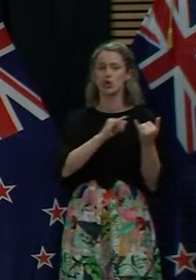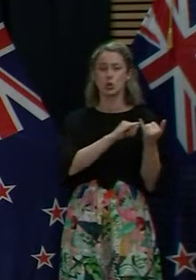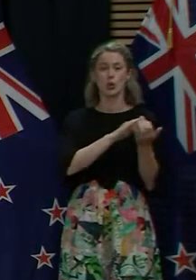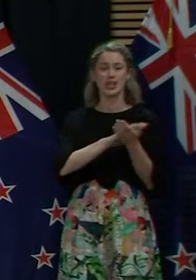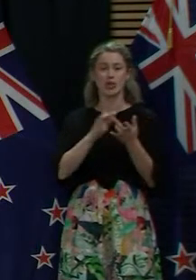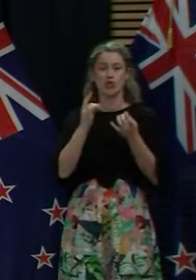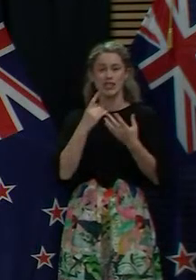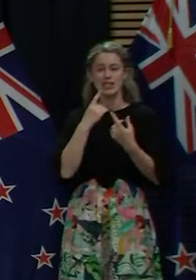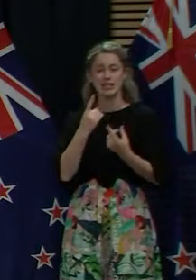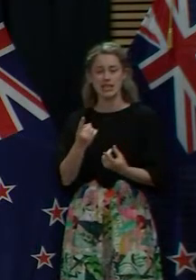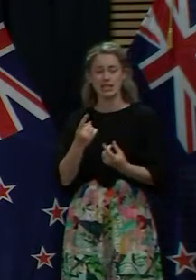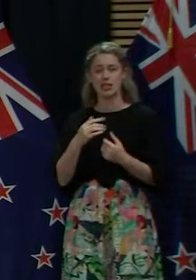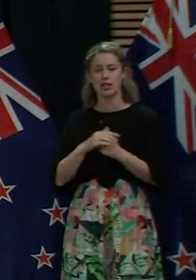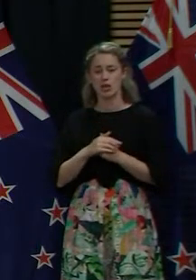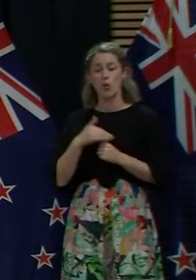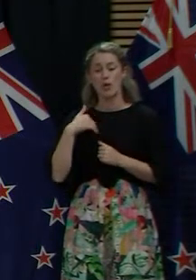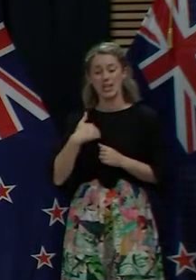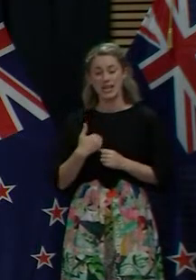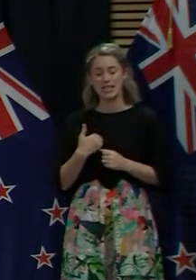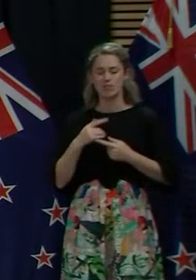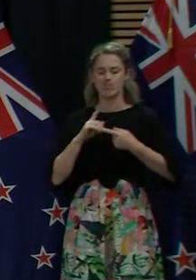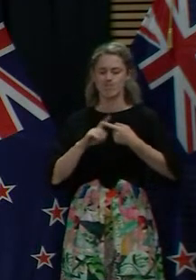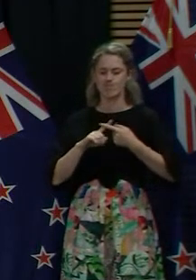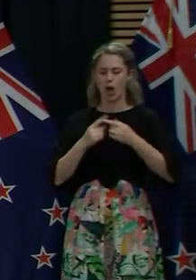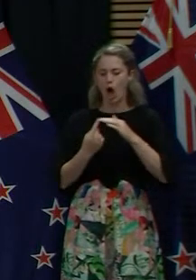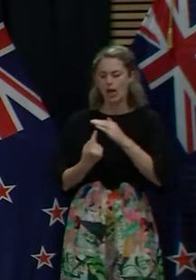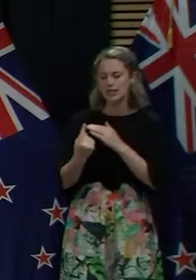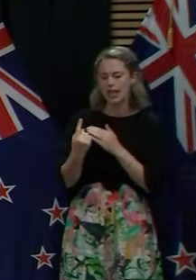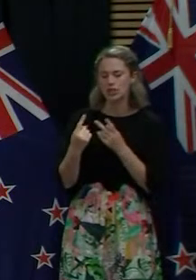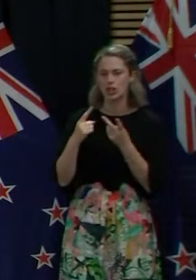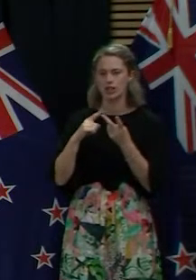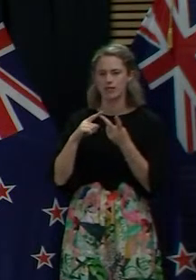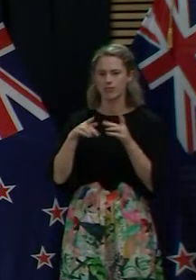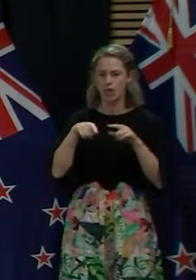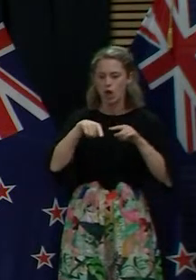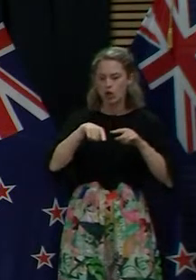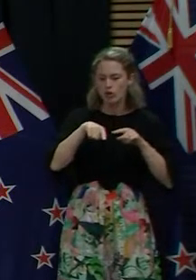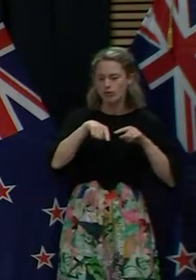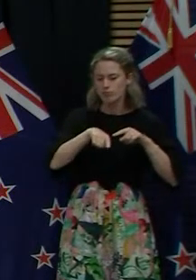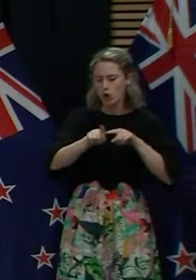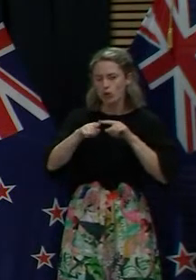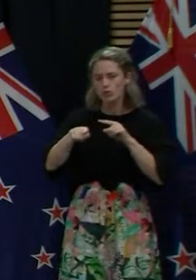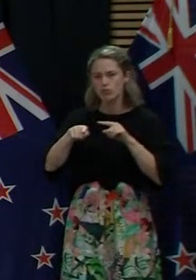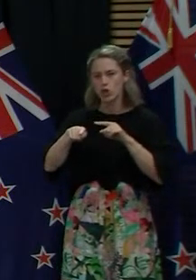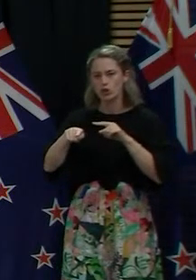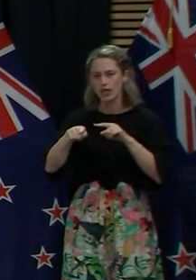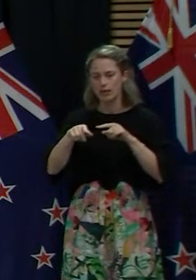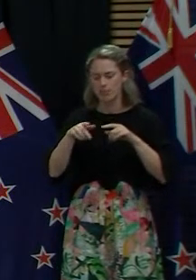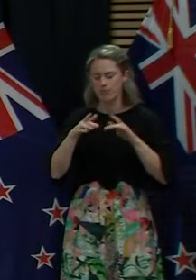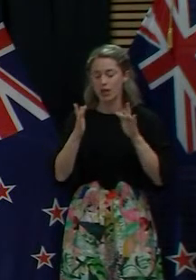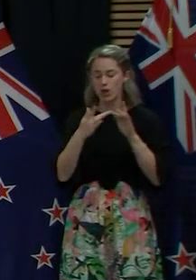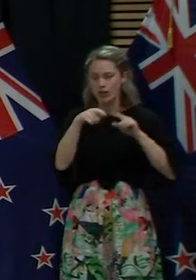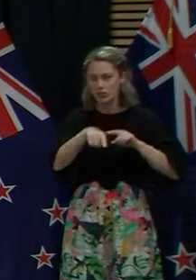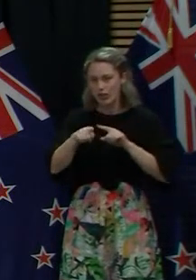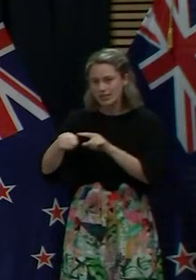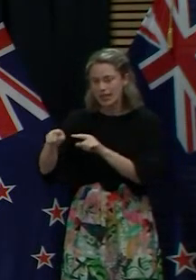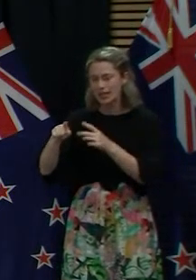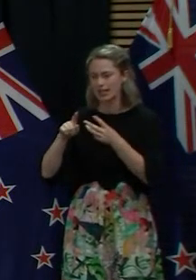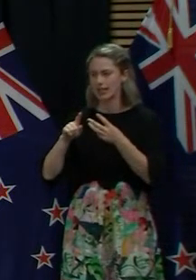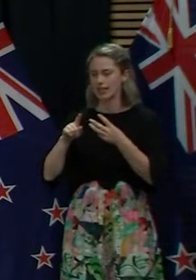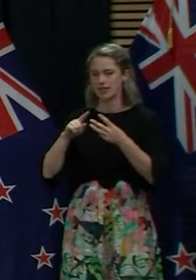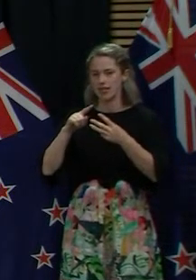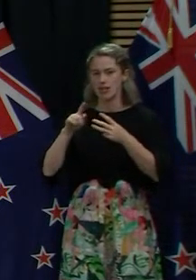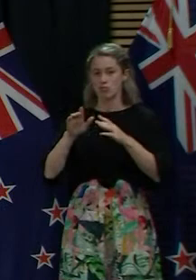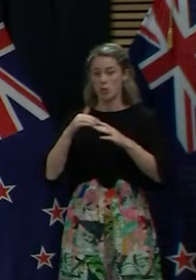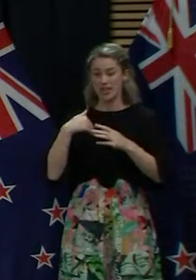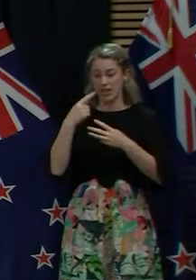said, really good contact tracing, isolation testing in place to help us keep the level of COVID down at a